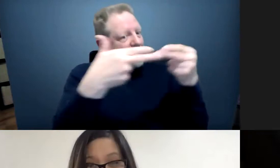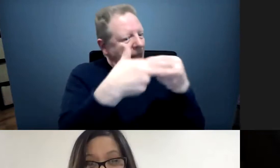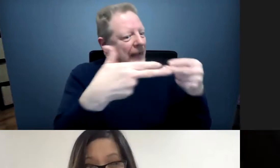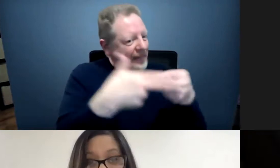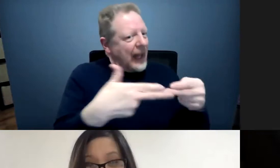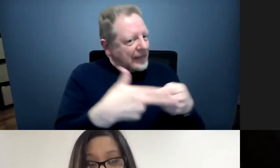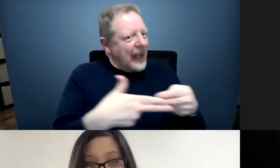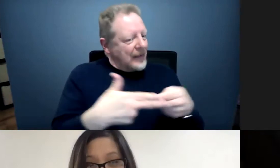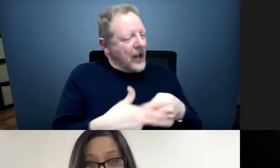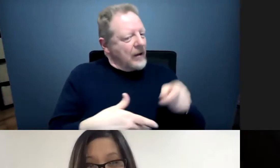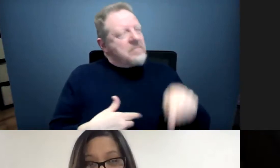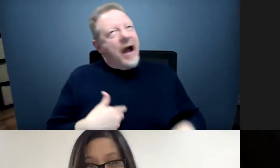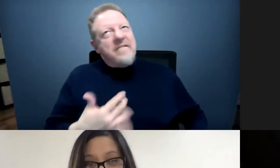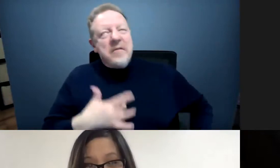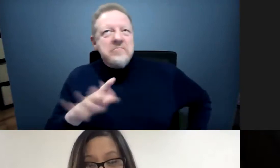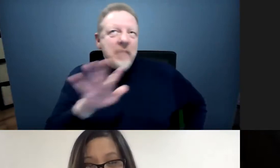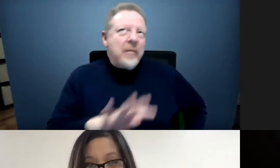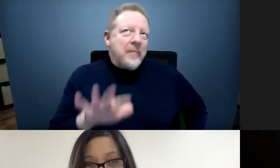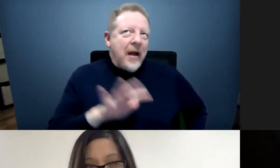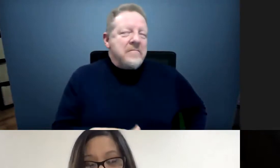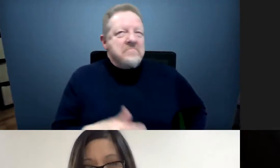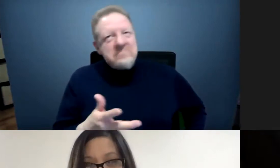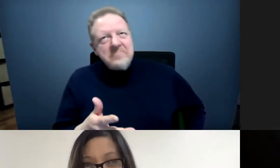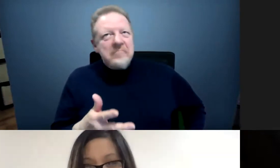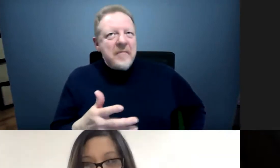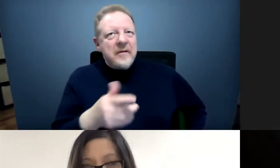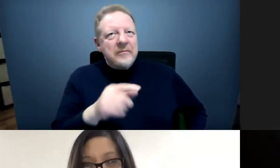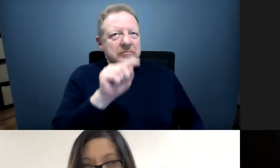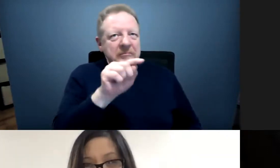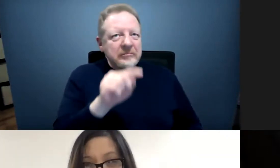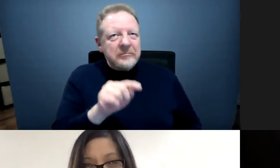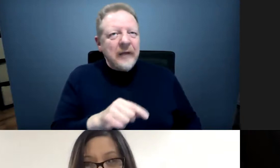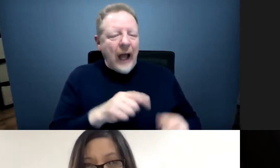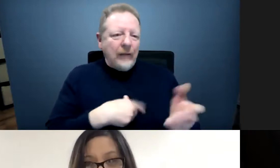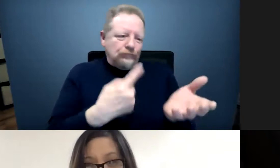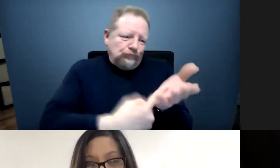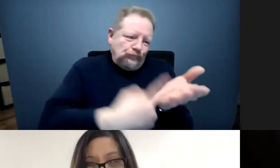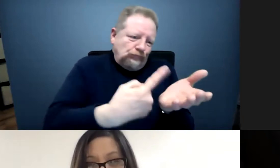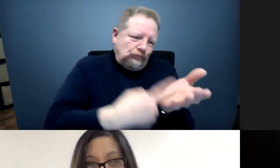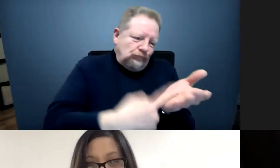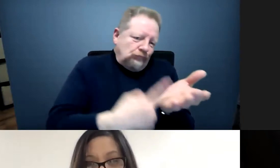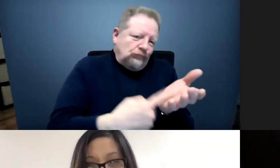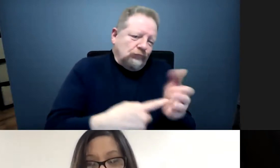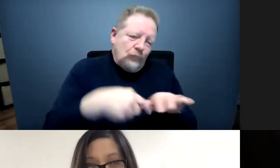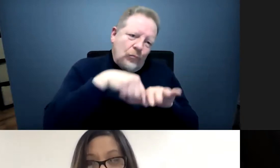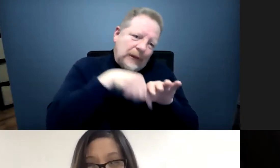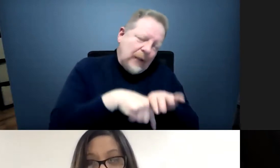one. I figured I would probably pinpoint a couple that we can spend some time on, but I'd probably need at least that as well.